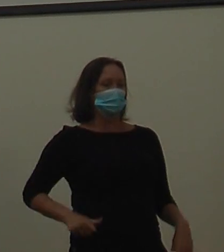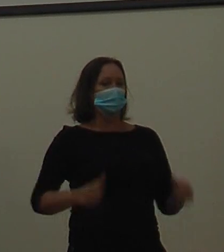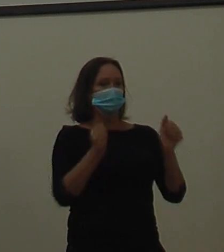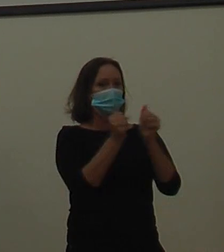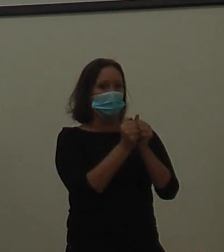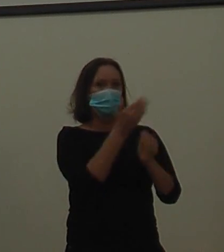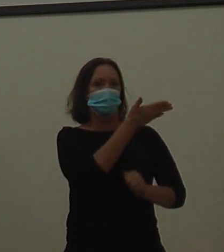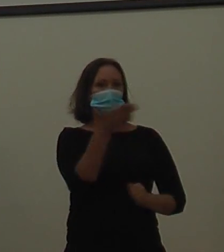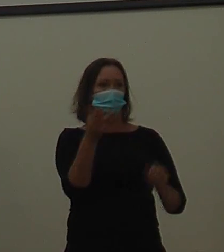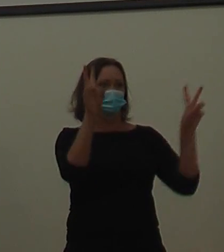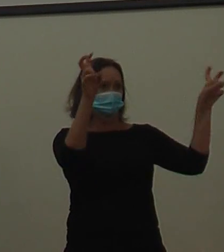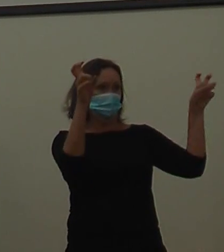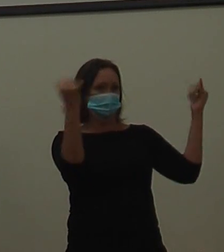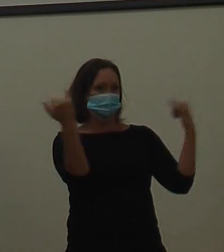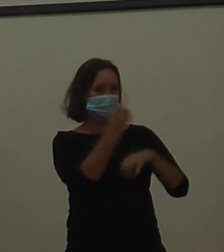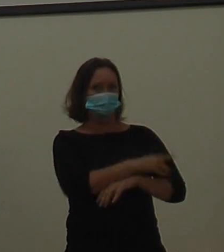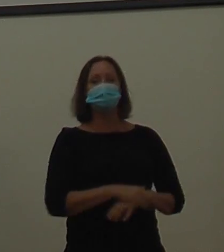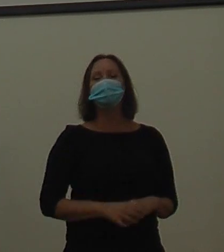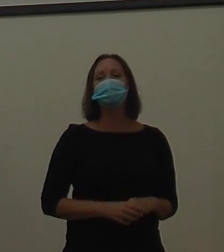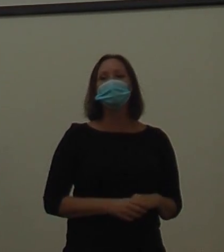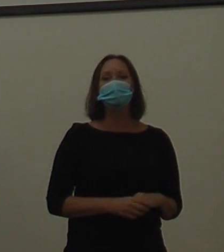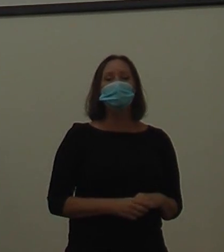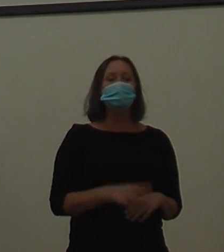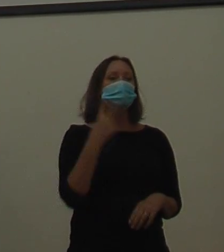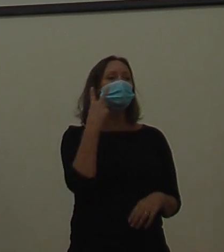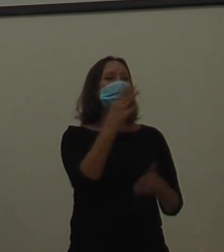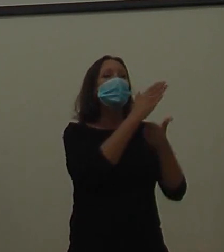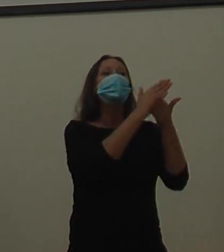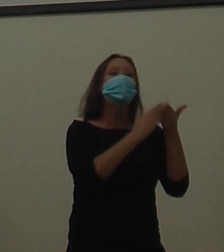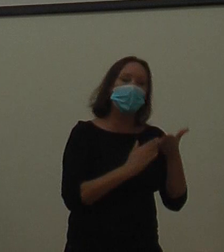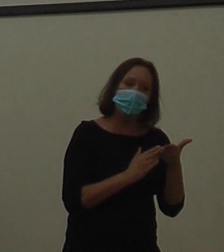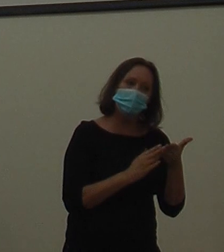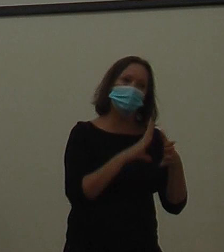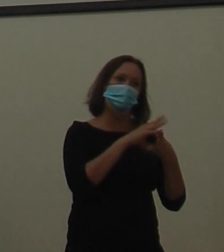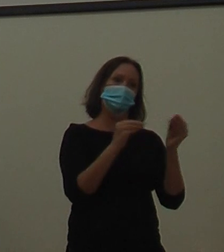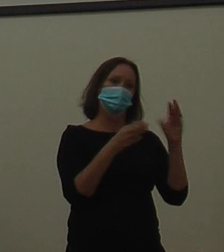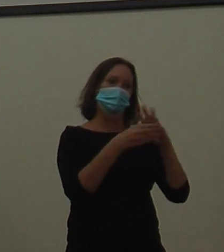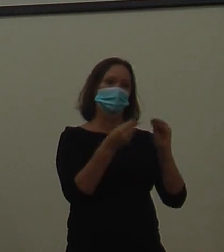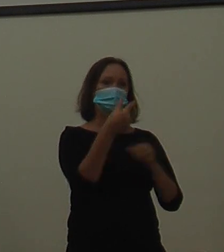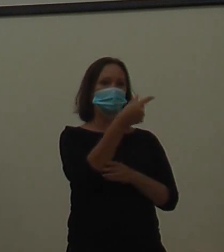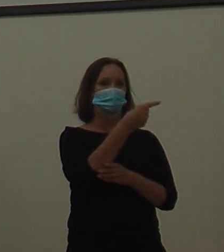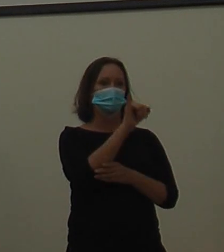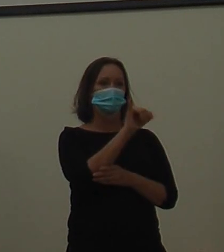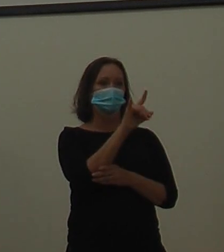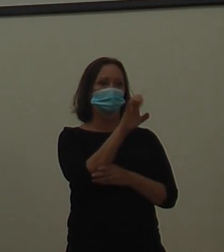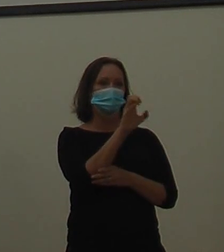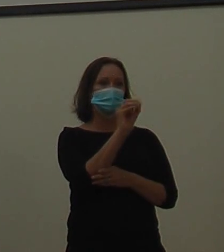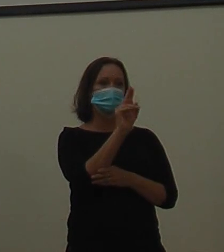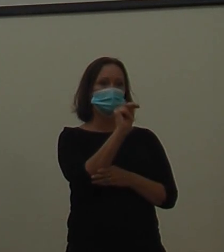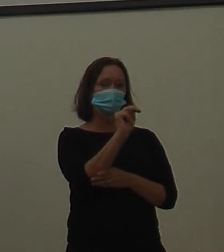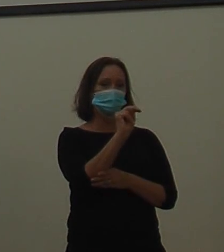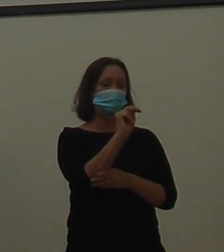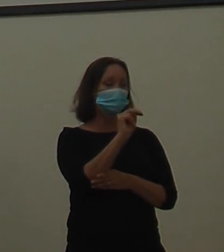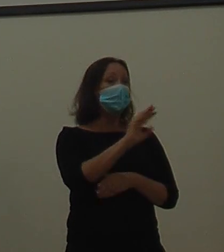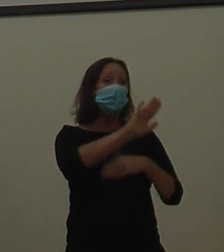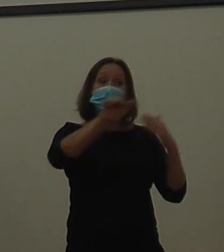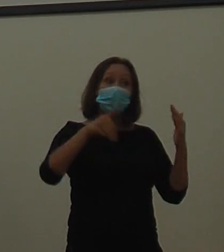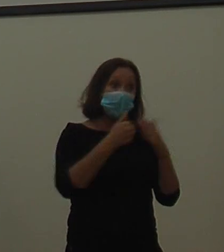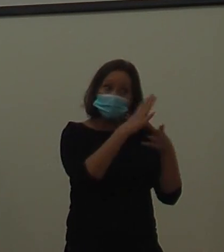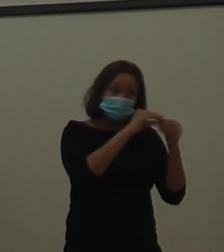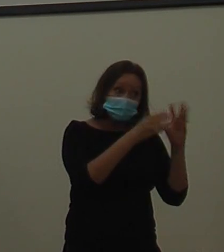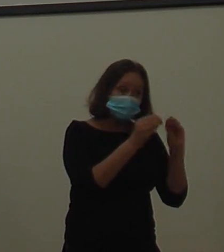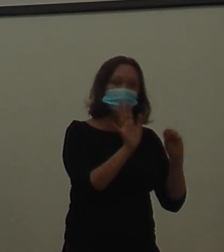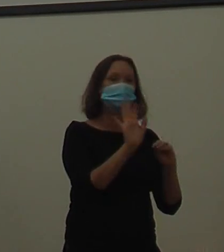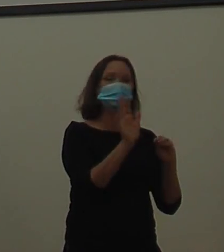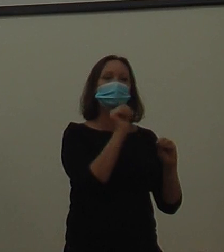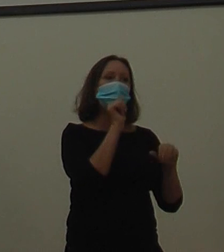going to be looking at part of the story of Gideon. We don't have time for all of it, but I encourage you